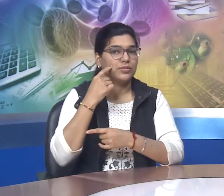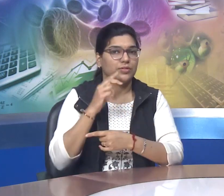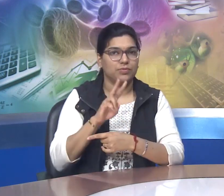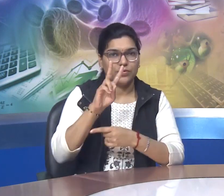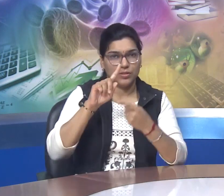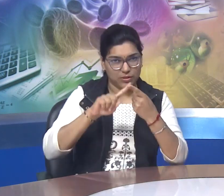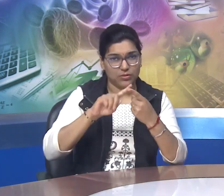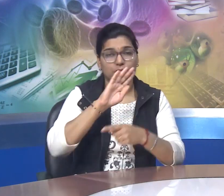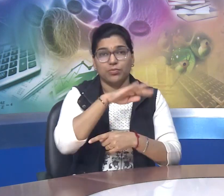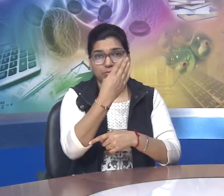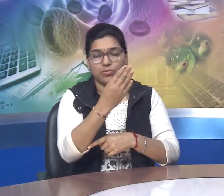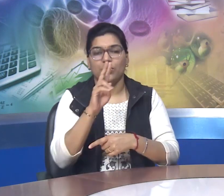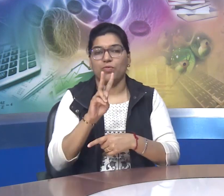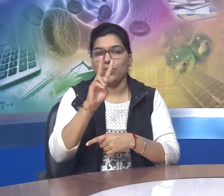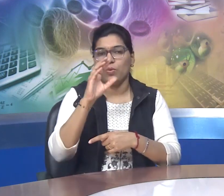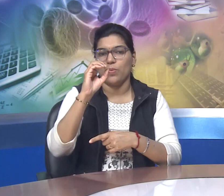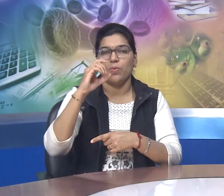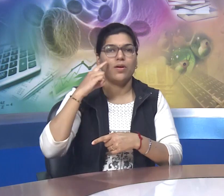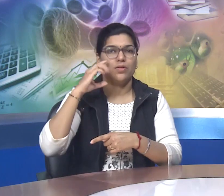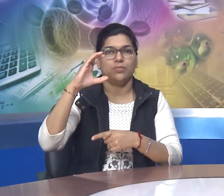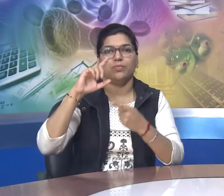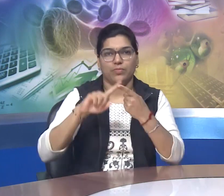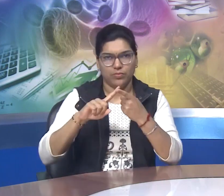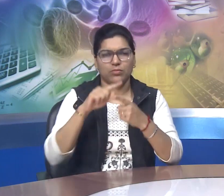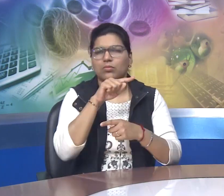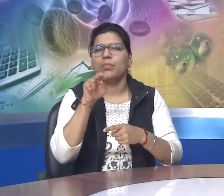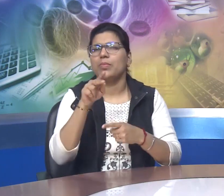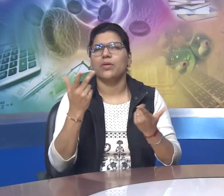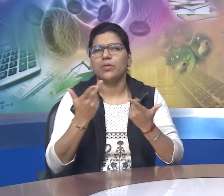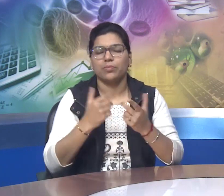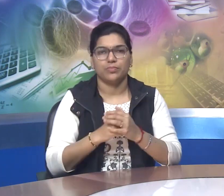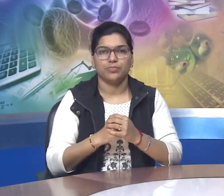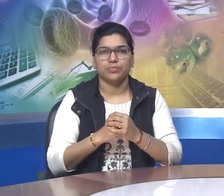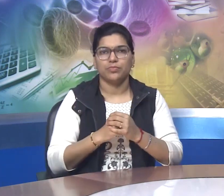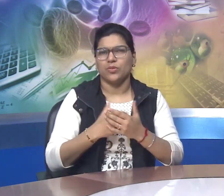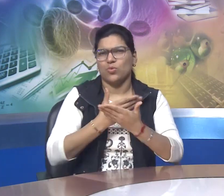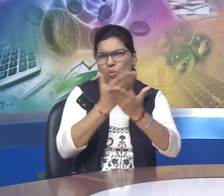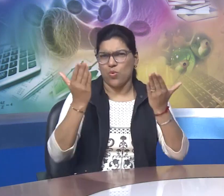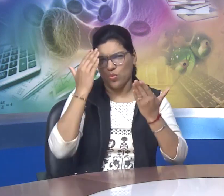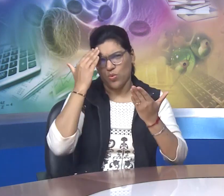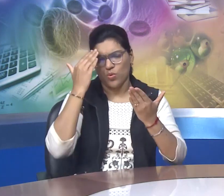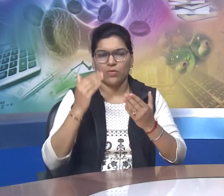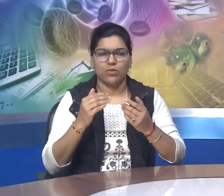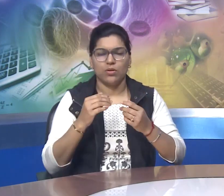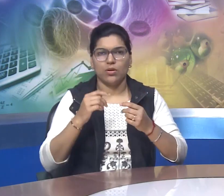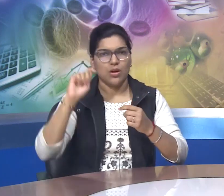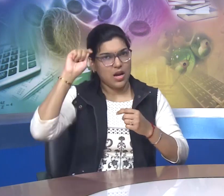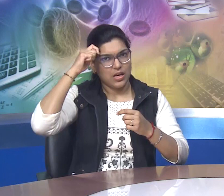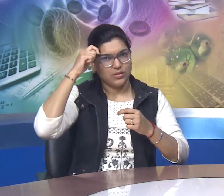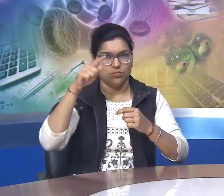Today, we are going to learn the passive voice. What is the meaning of